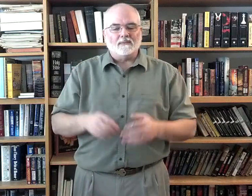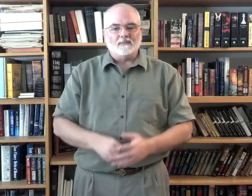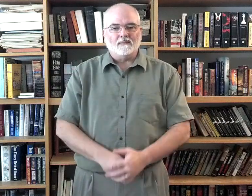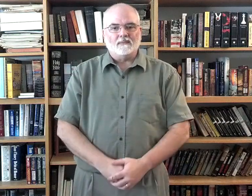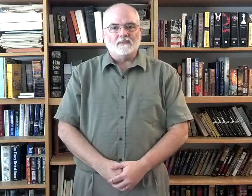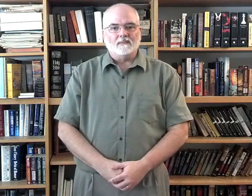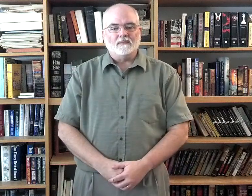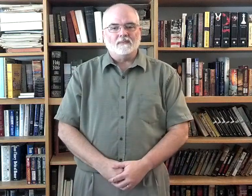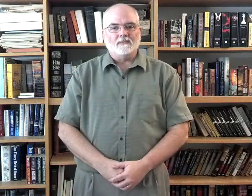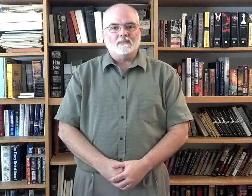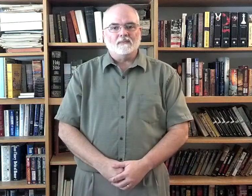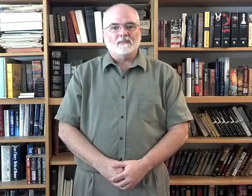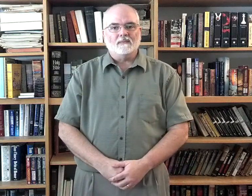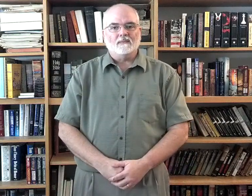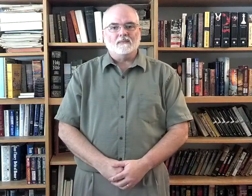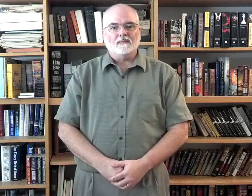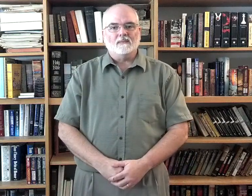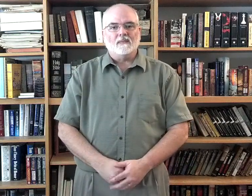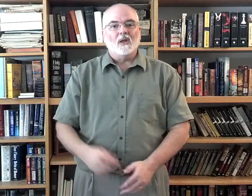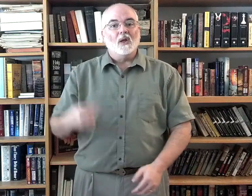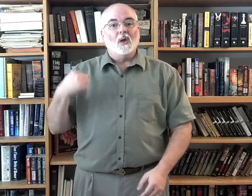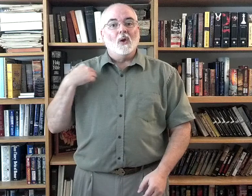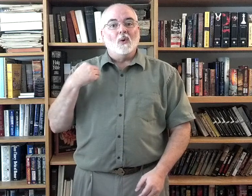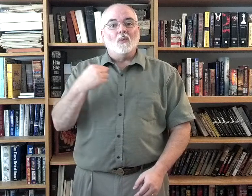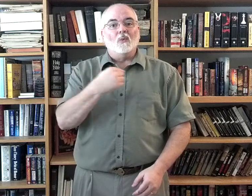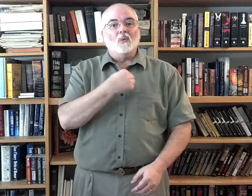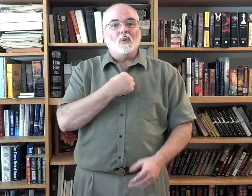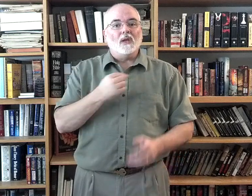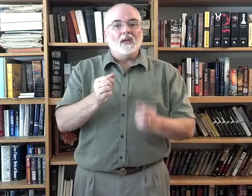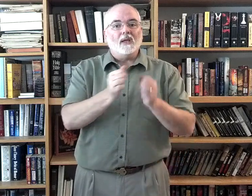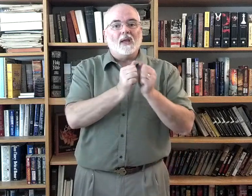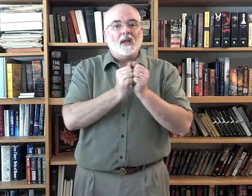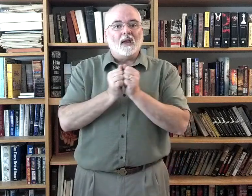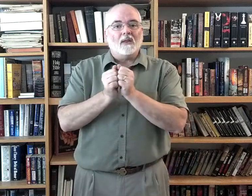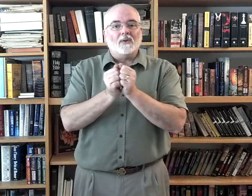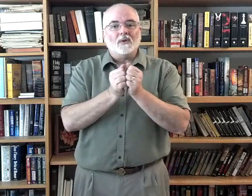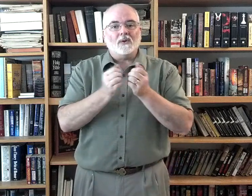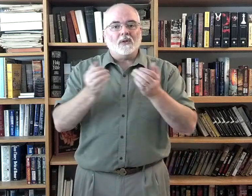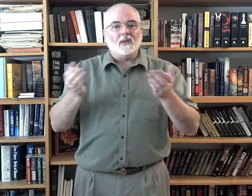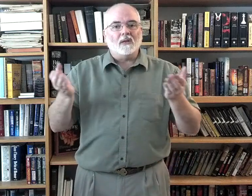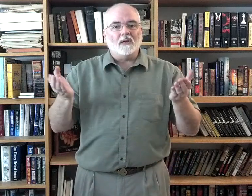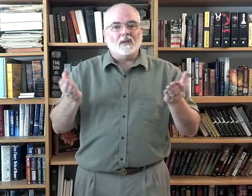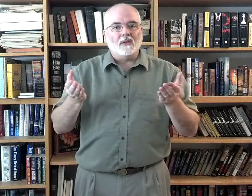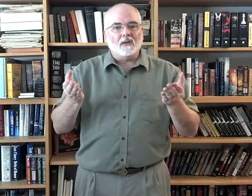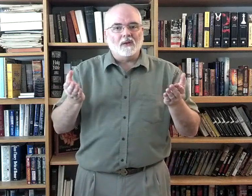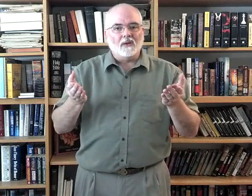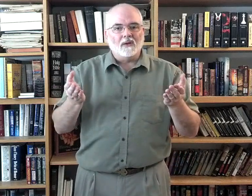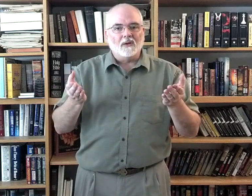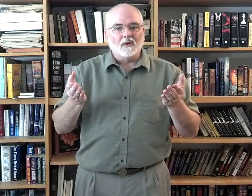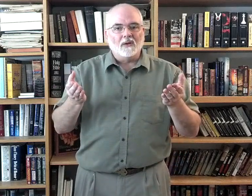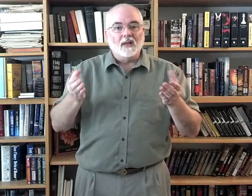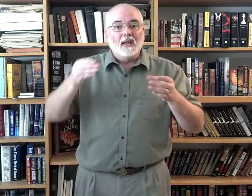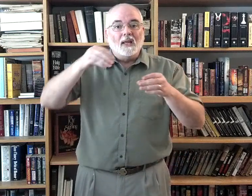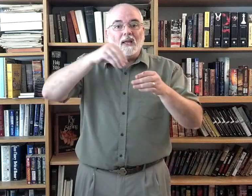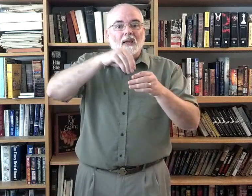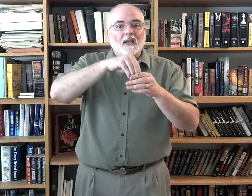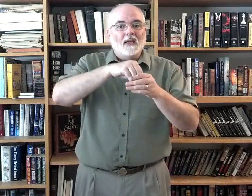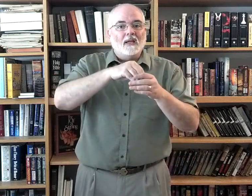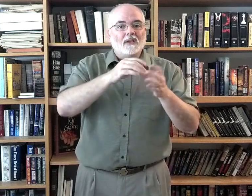in